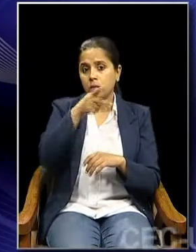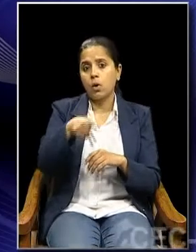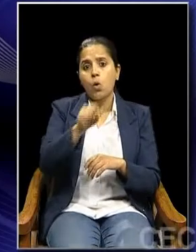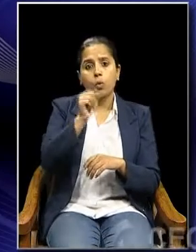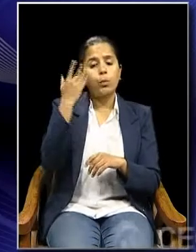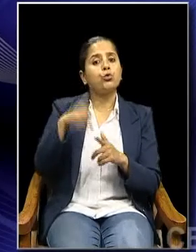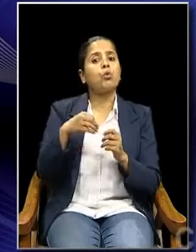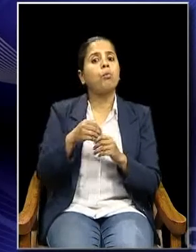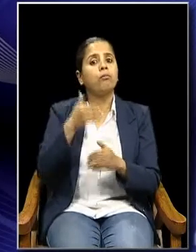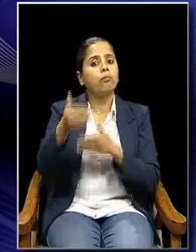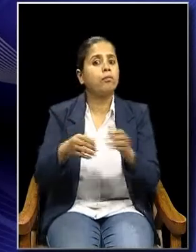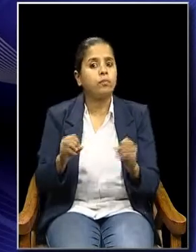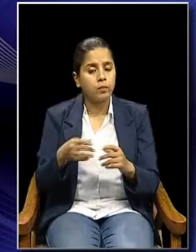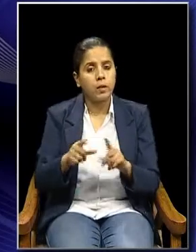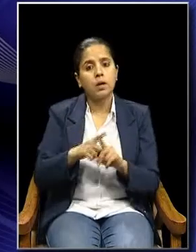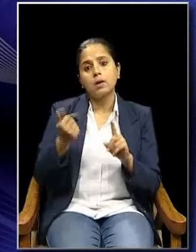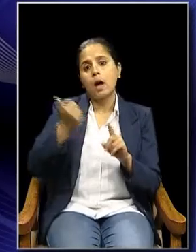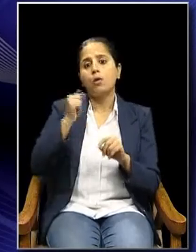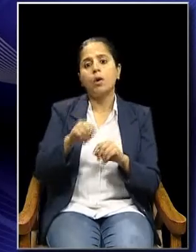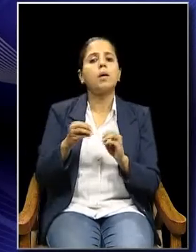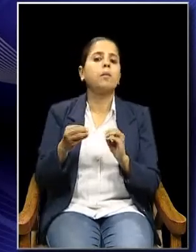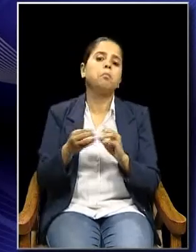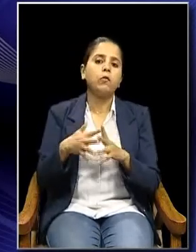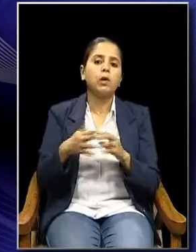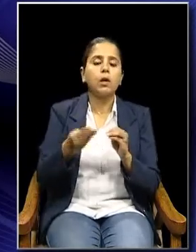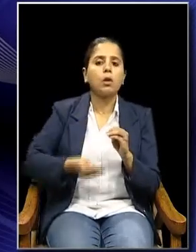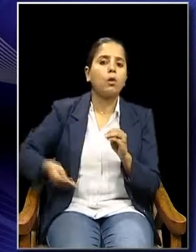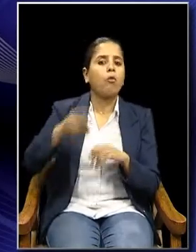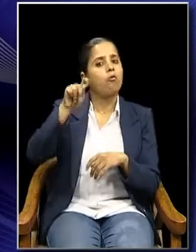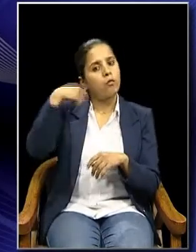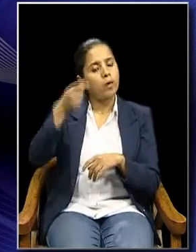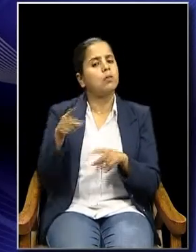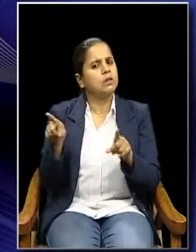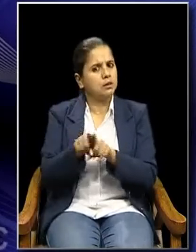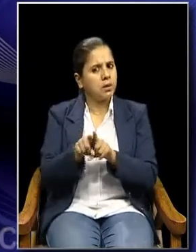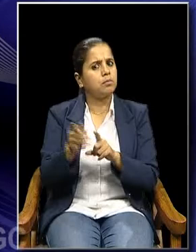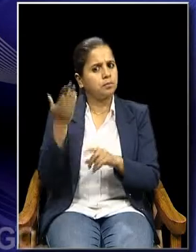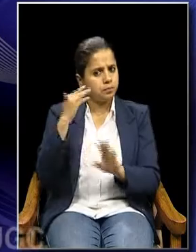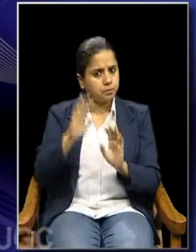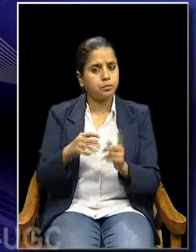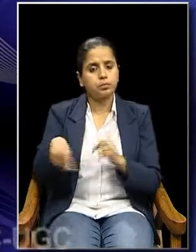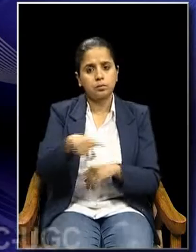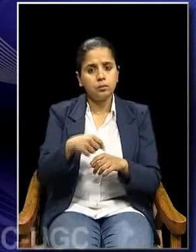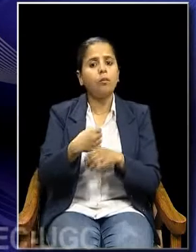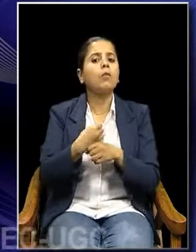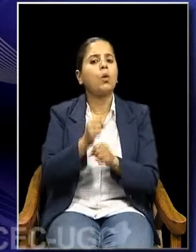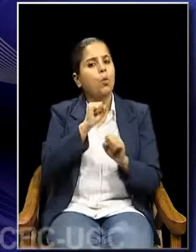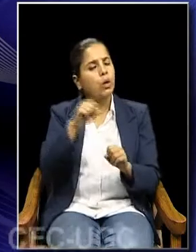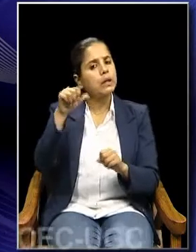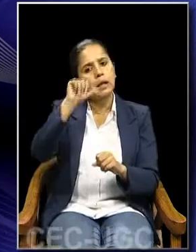career as a director in a Bengali film, and thereafter that film was also made in Hindi as